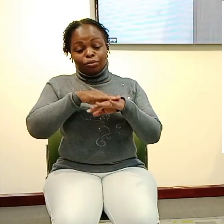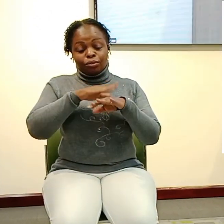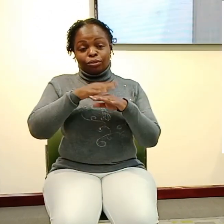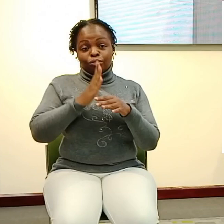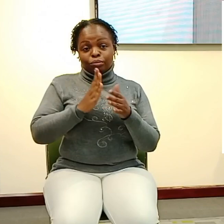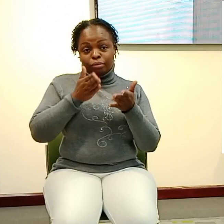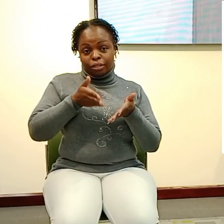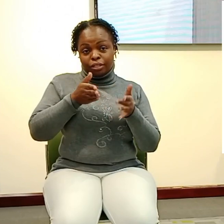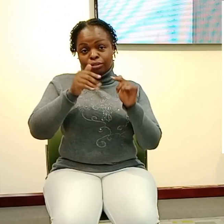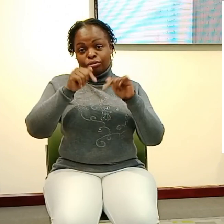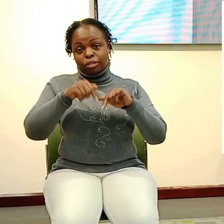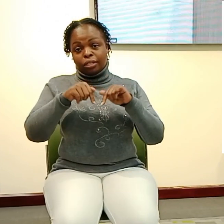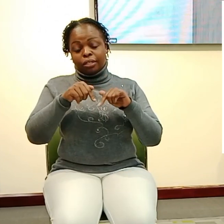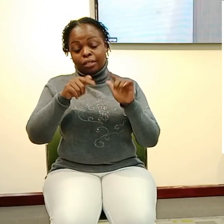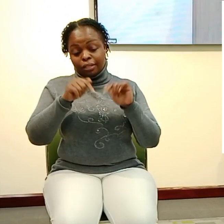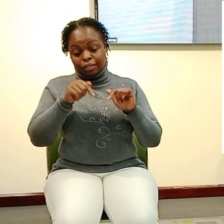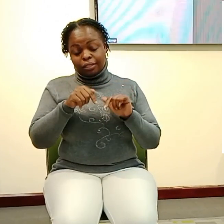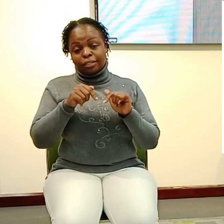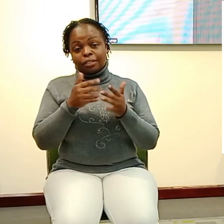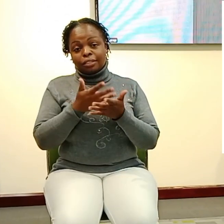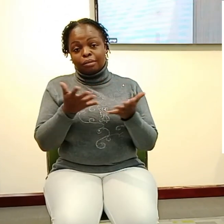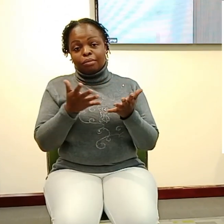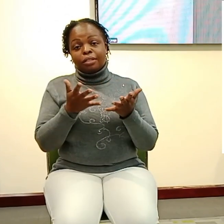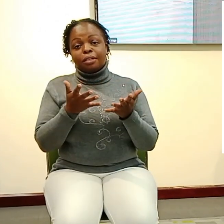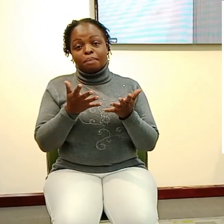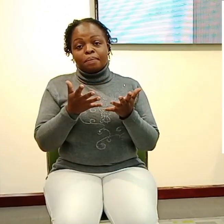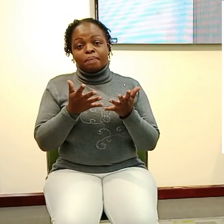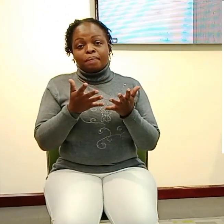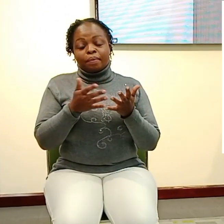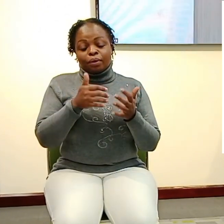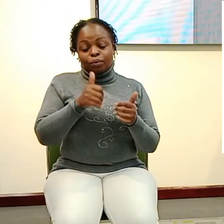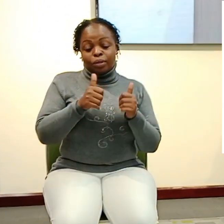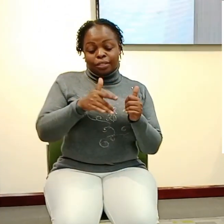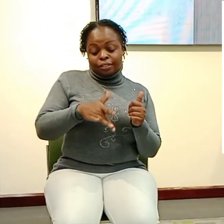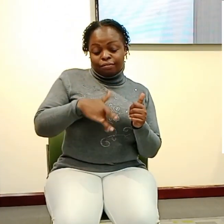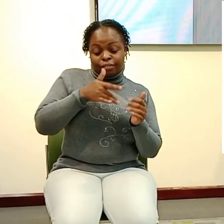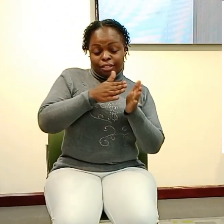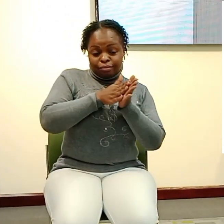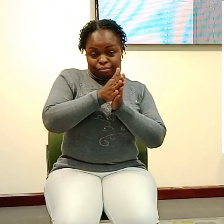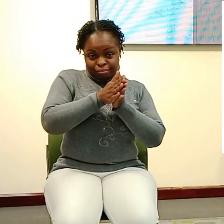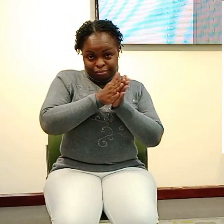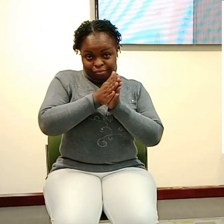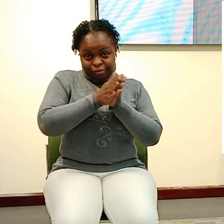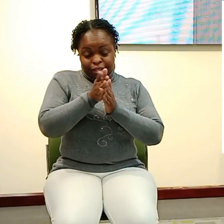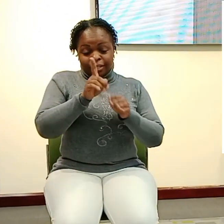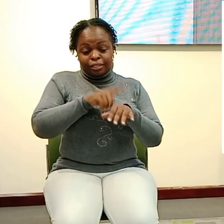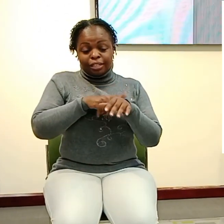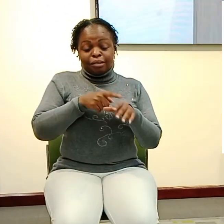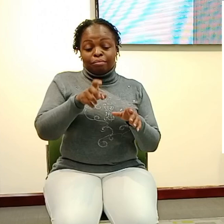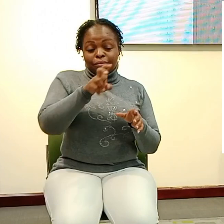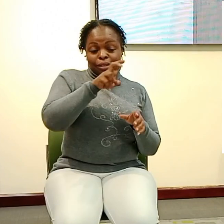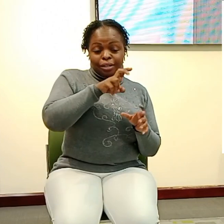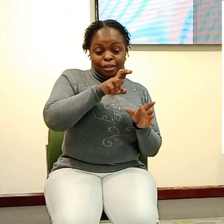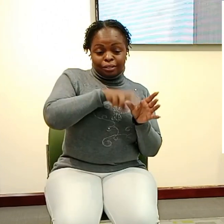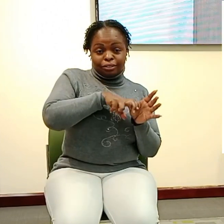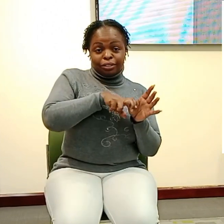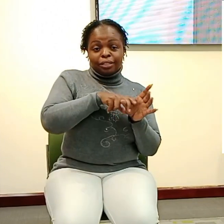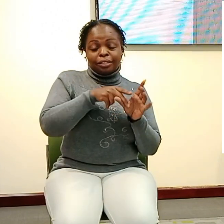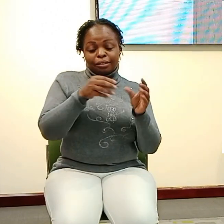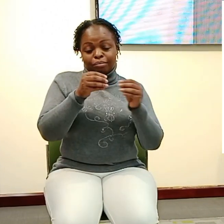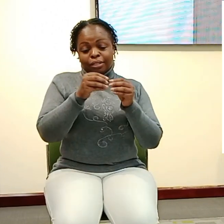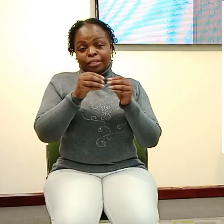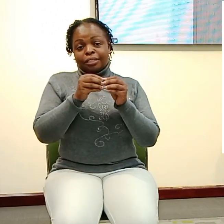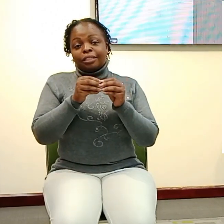here today. These are some of the most fulfilling and interesting events I get to attend, I can tell you, and a lot